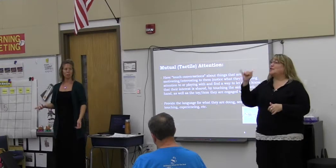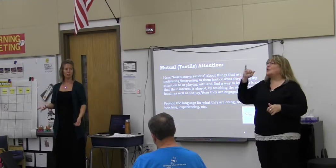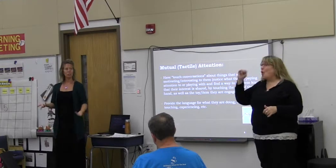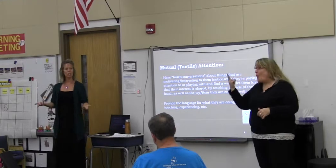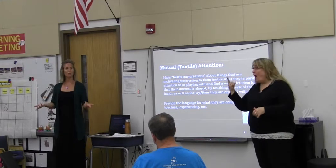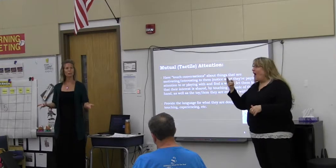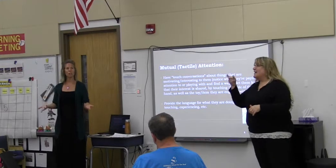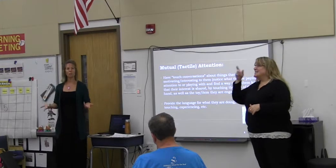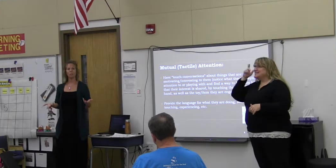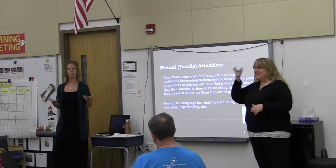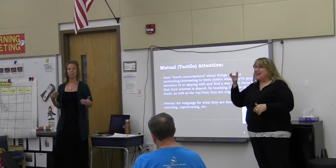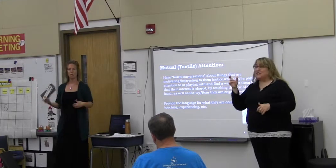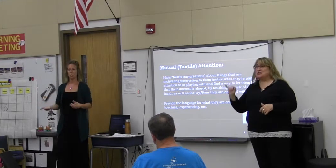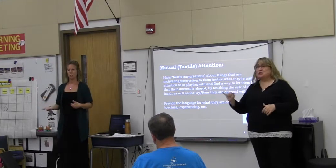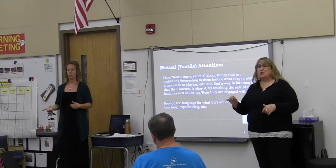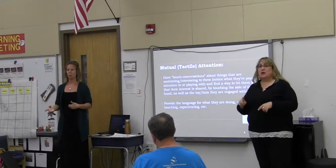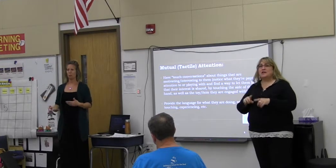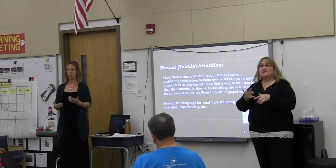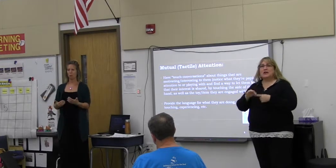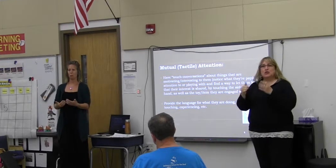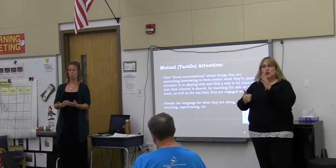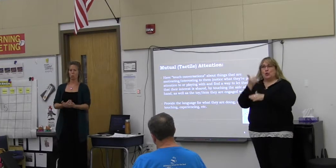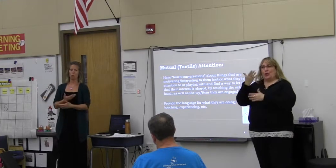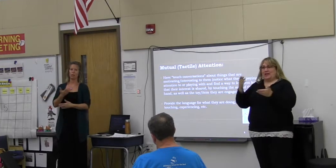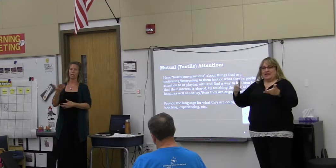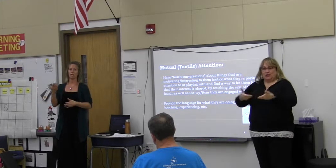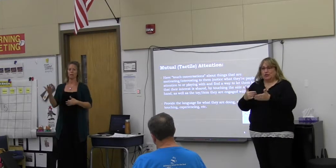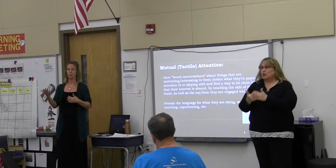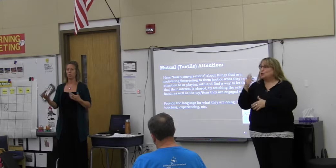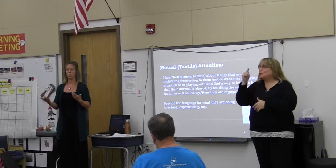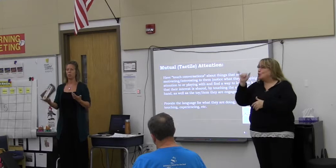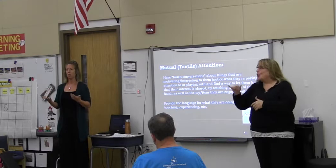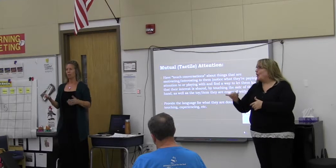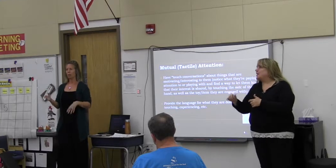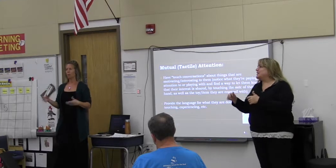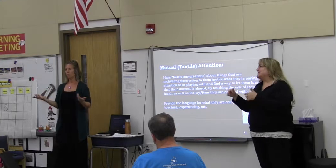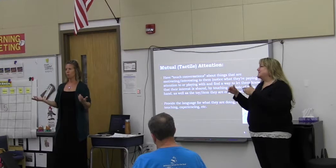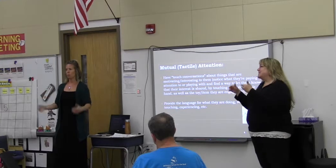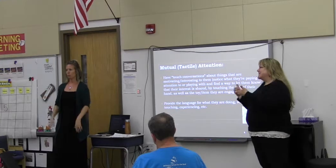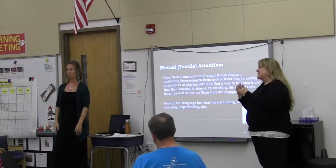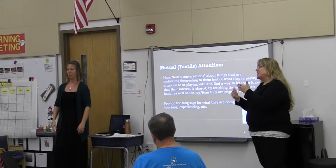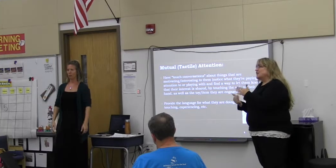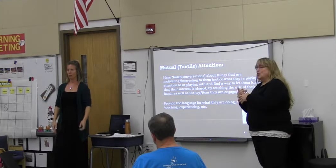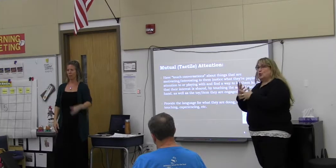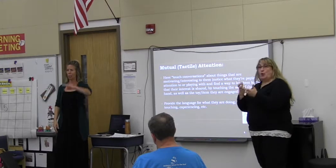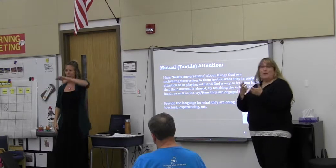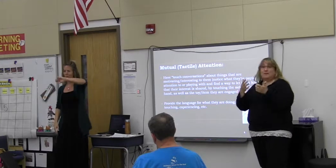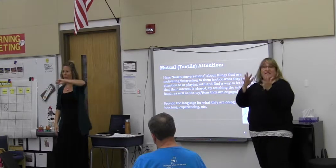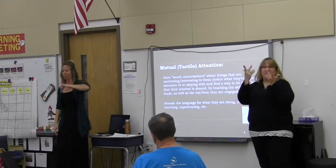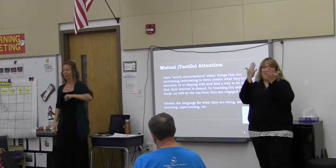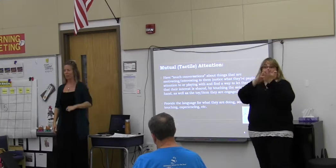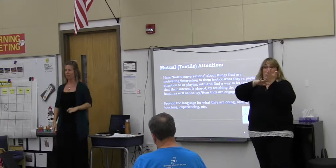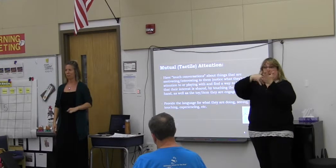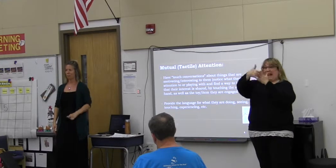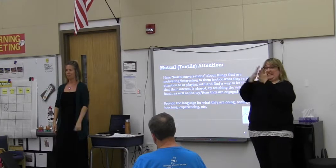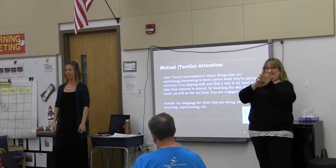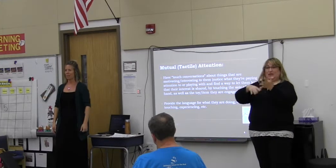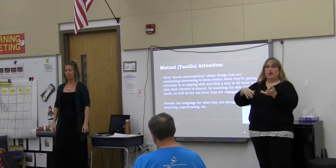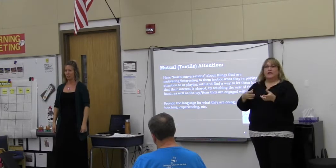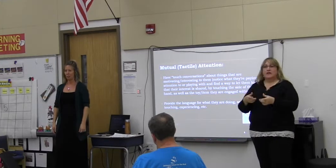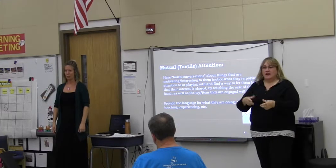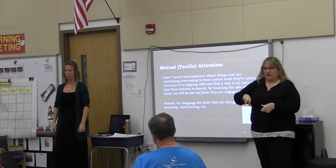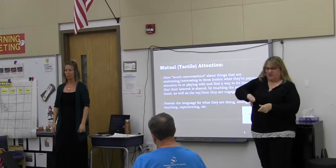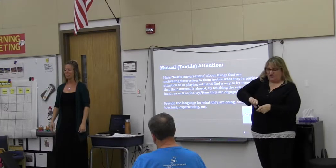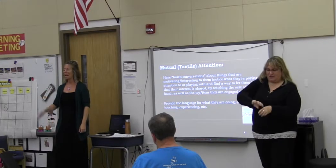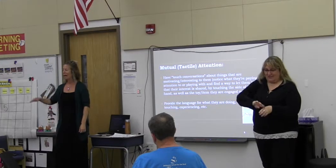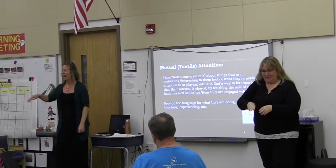Jaden too, you know, especially for things that are new to them. If you have a new toy, or you have a new, you know, if you want them to finger paint and you put a blob of paint in front of them and they